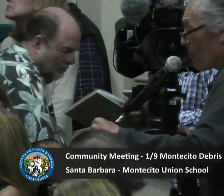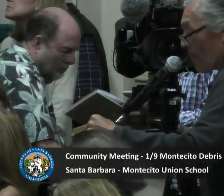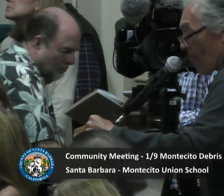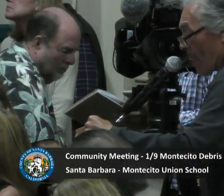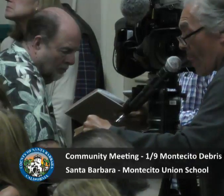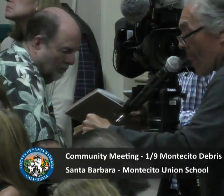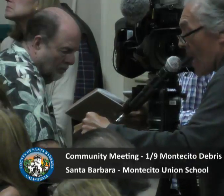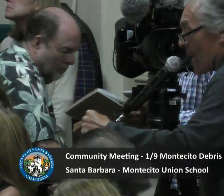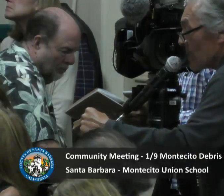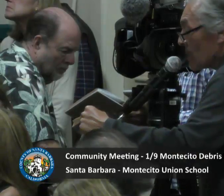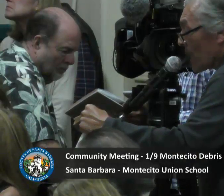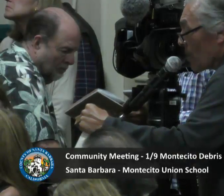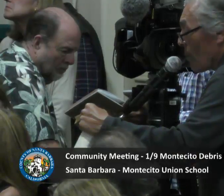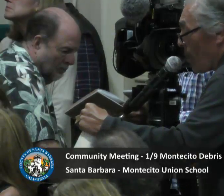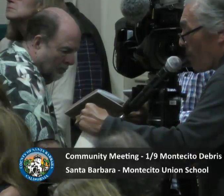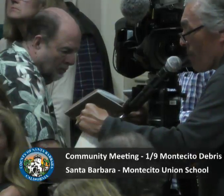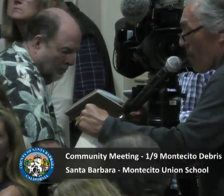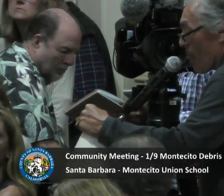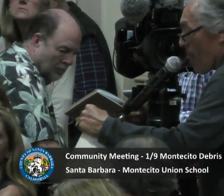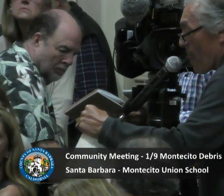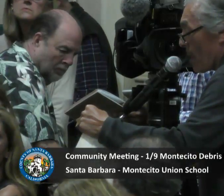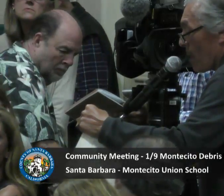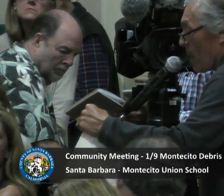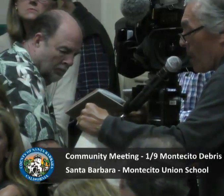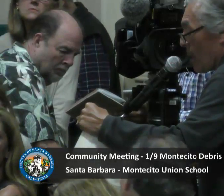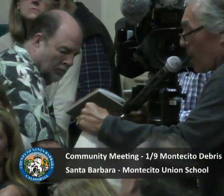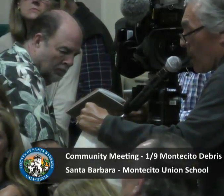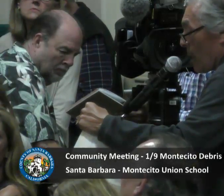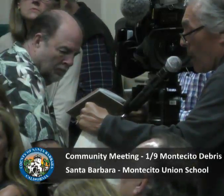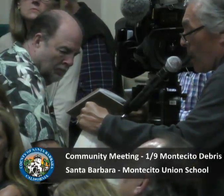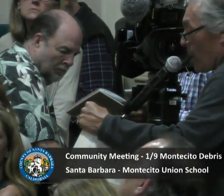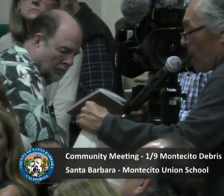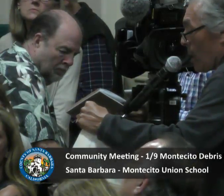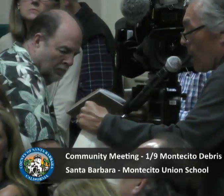one? Second of all,